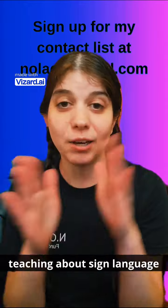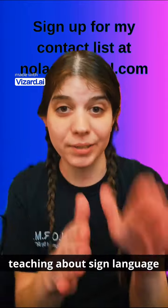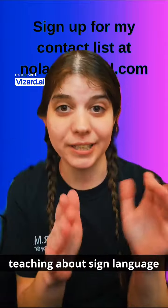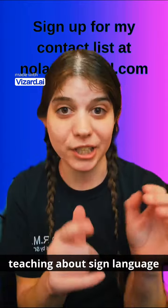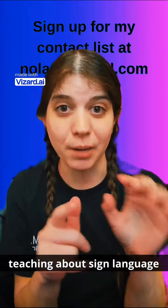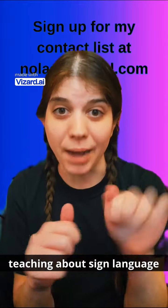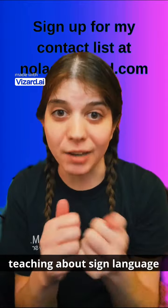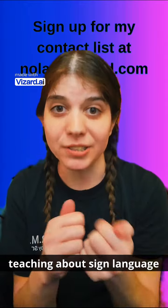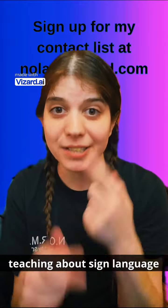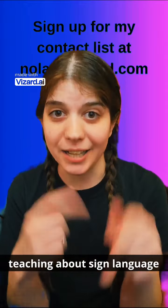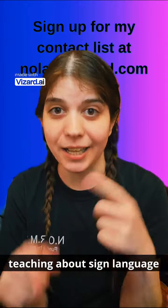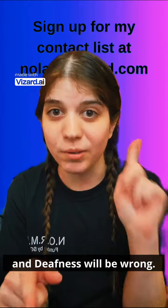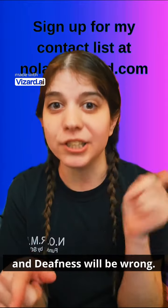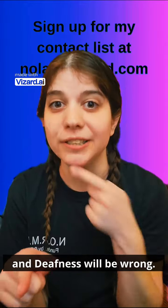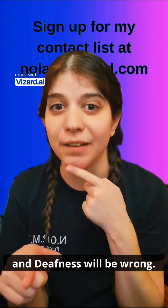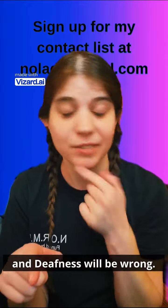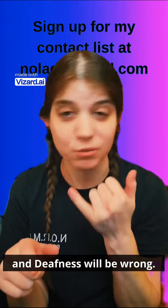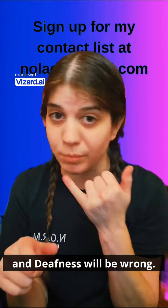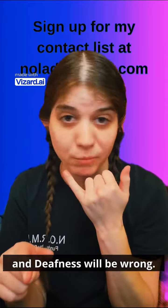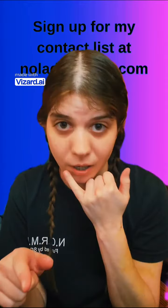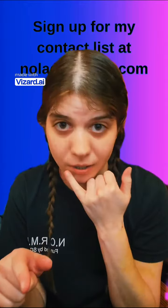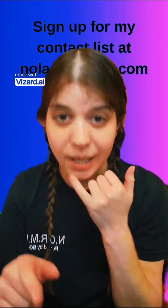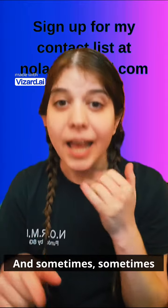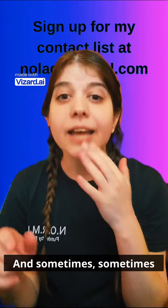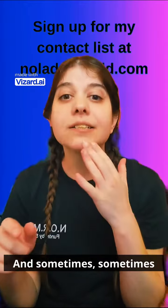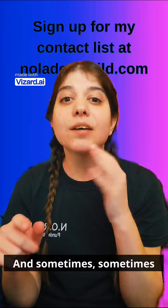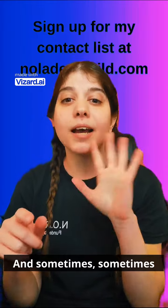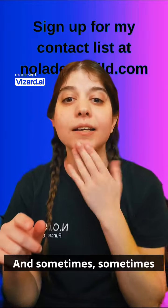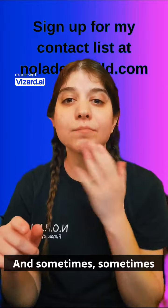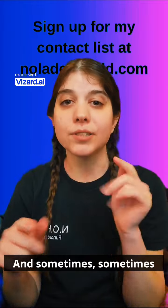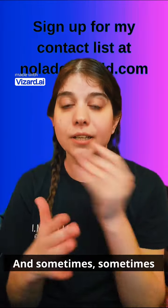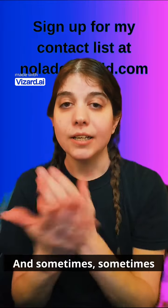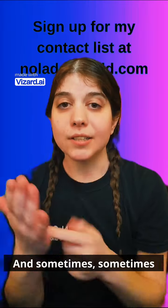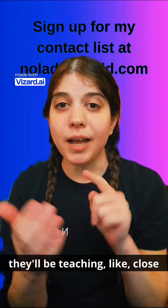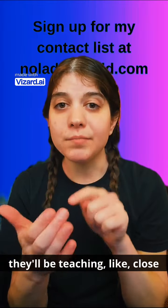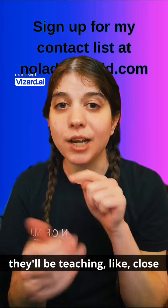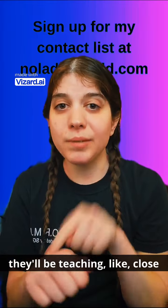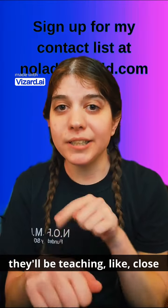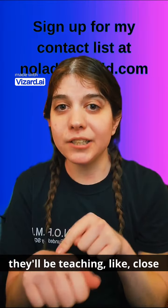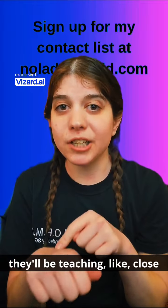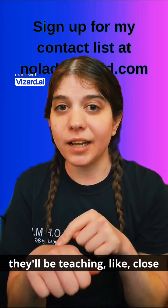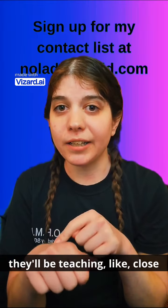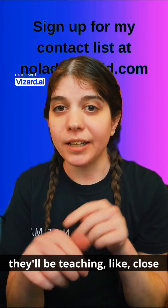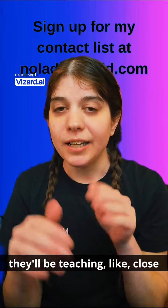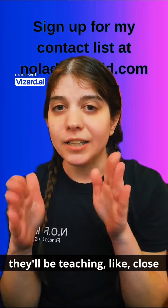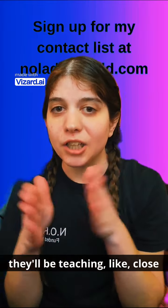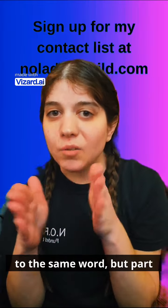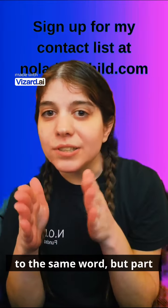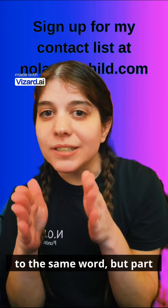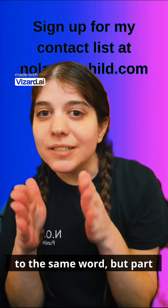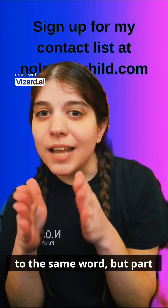teaching about sign language and deafness will be wrong. And sometimes they'll be teaching like close to the same